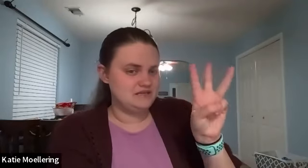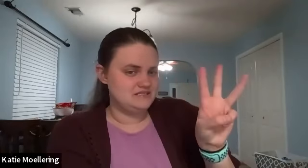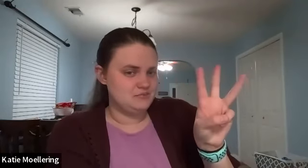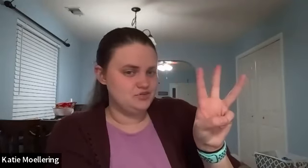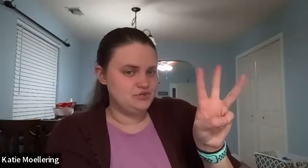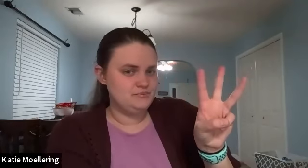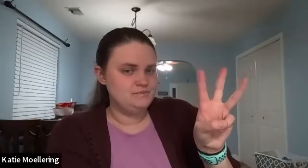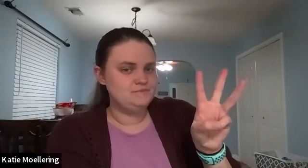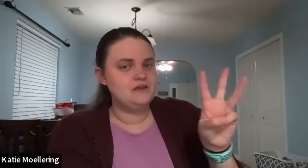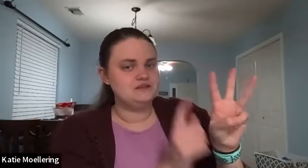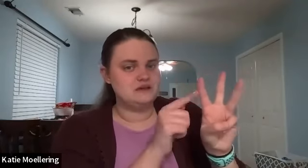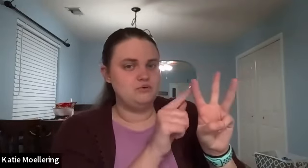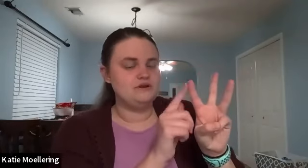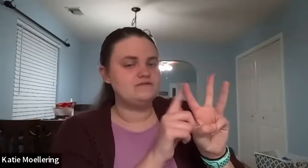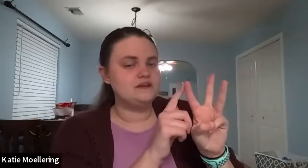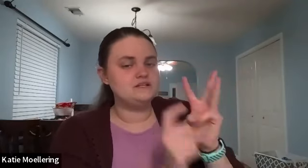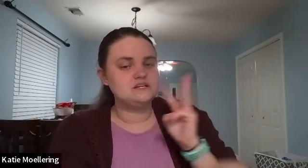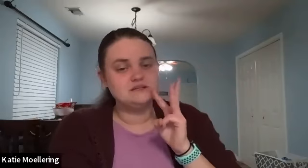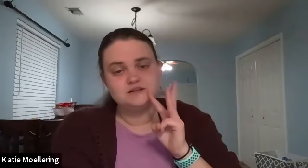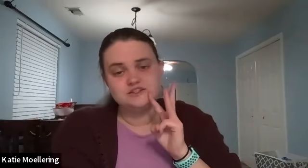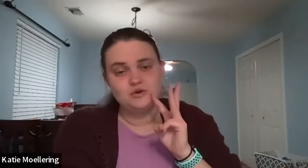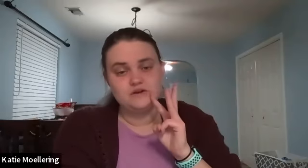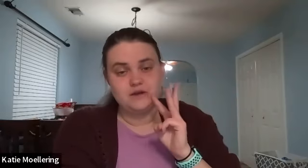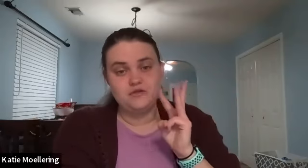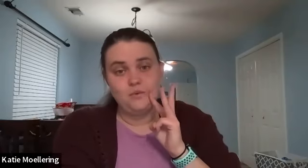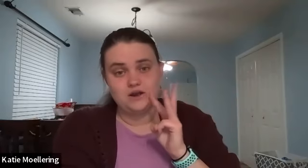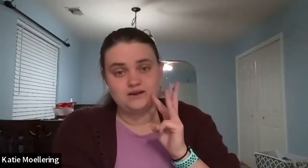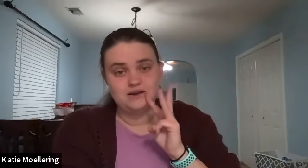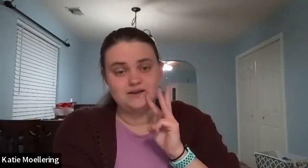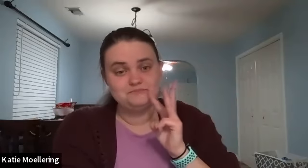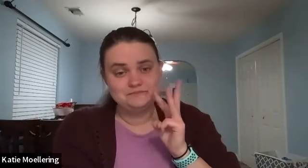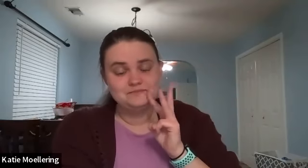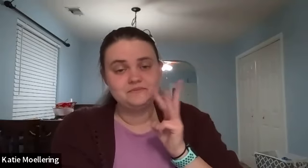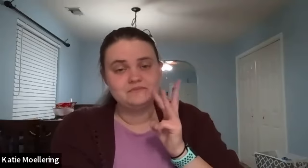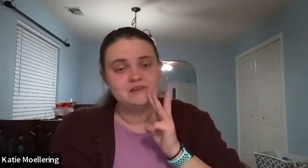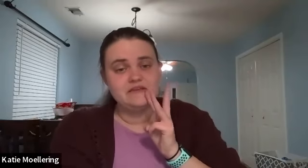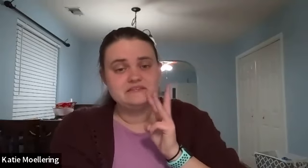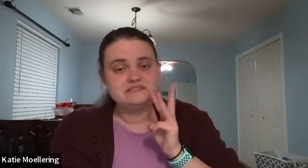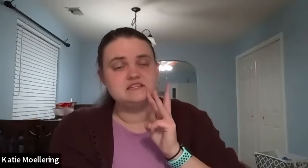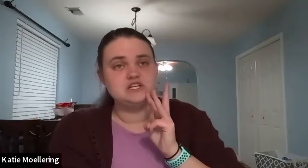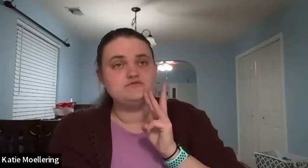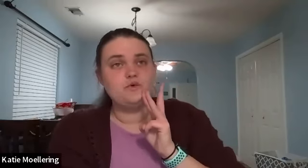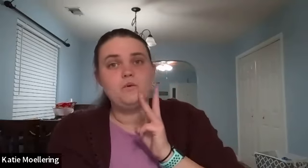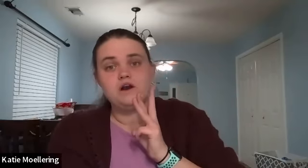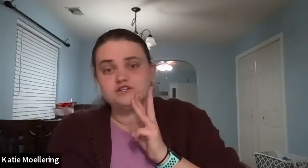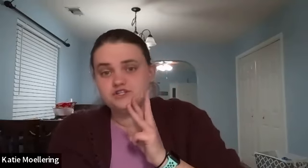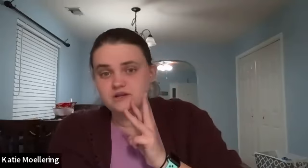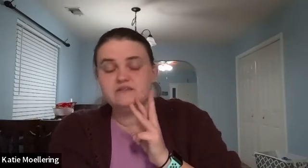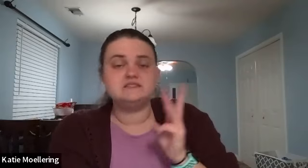a W. That pointer finger is going to touch the corner of your mouth, water. And this isn't just for water to drink. This is